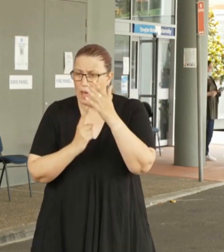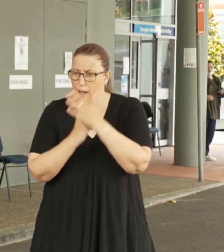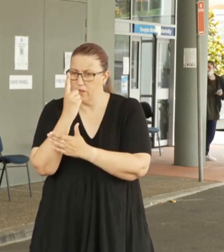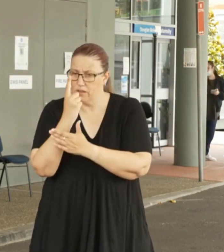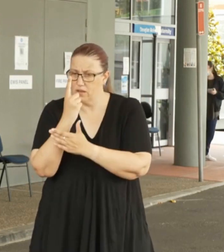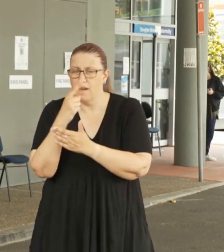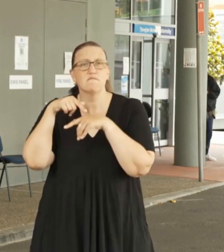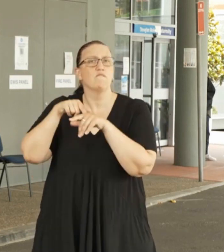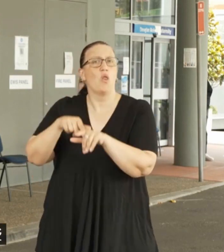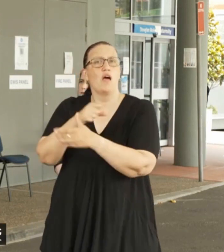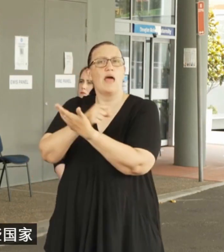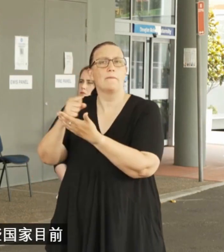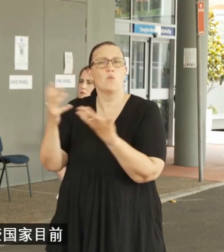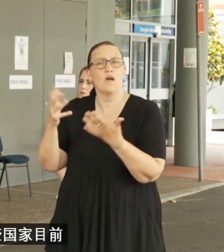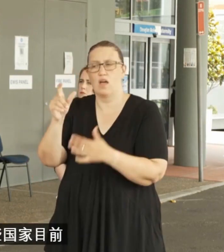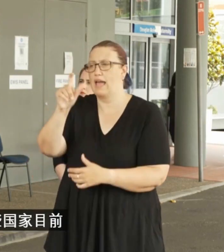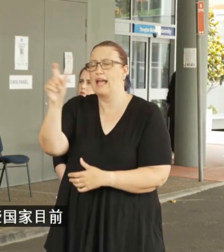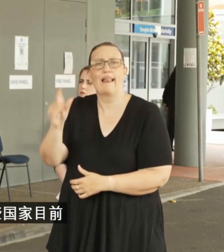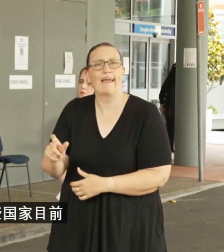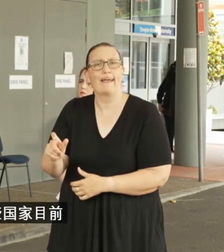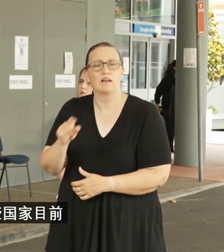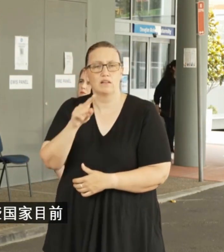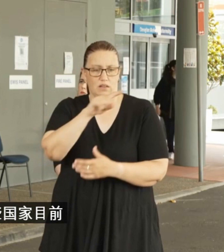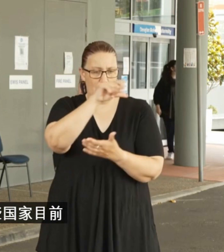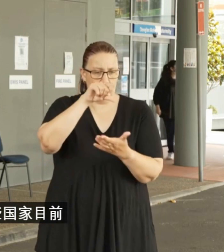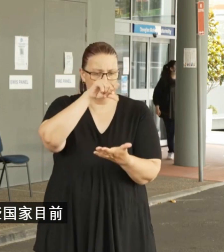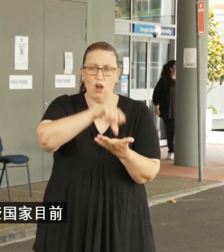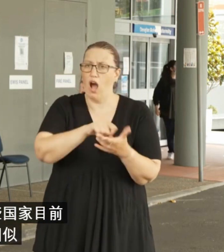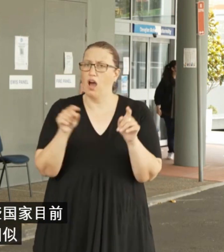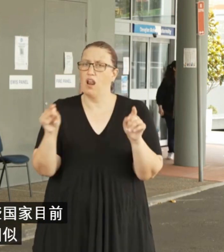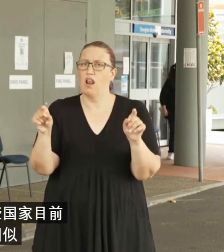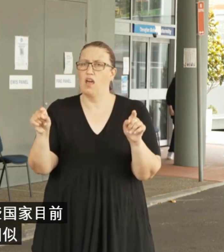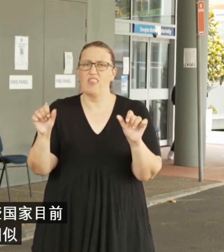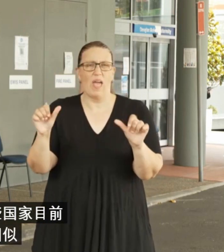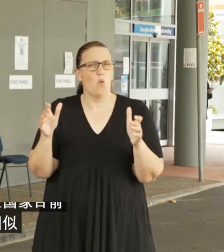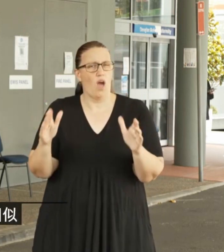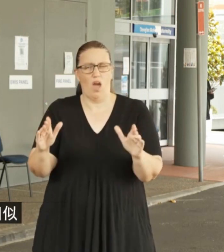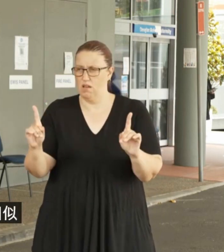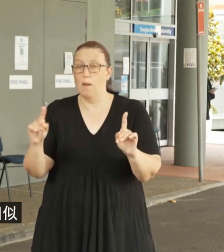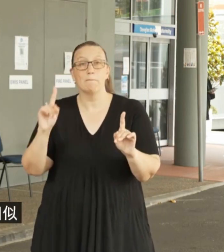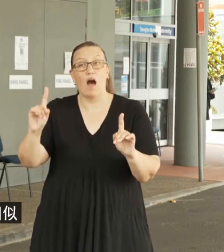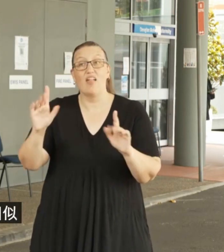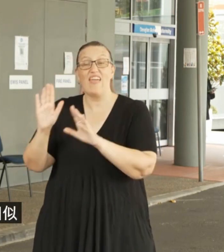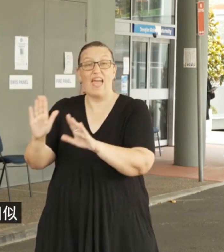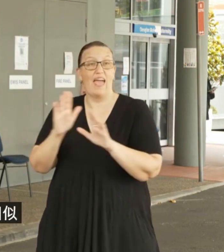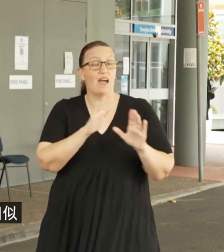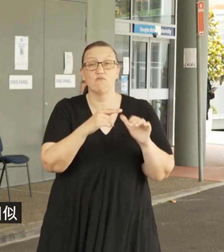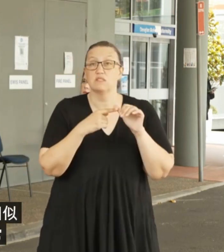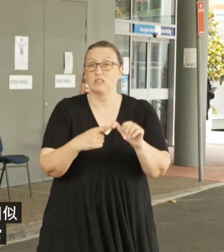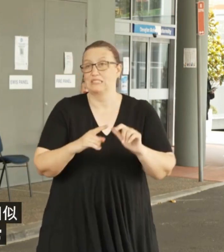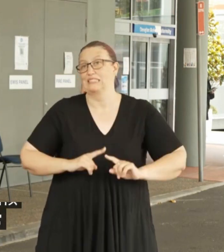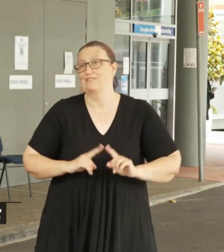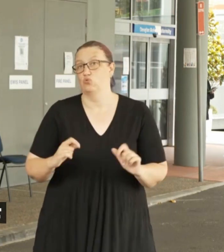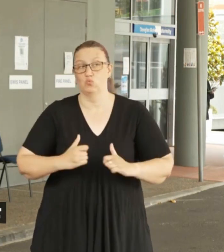Iran, and other countries that weren't naturally analogous to our state. At the moment, the figures here